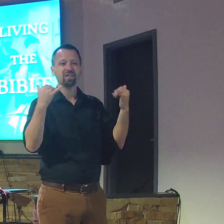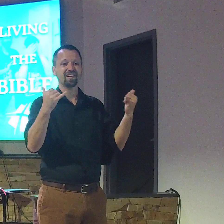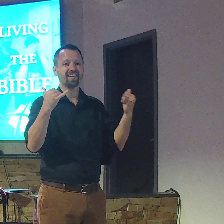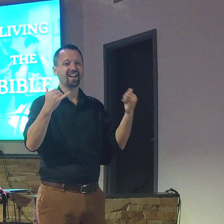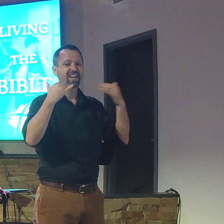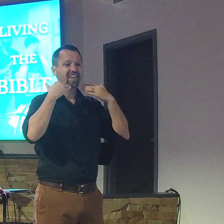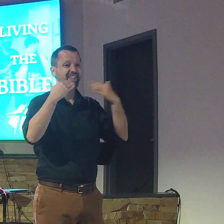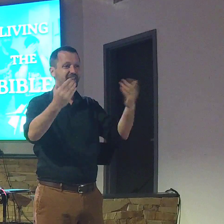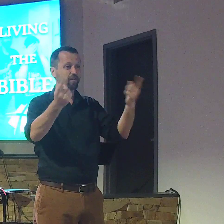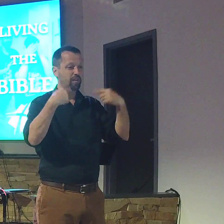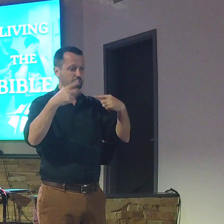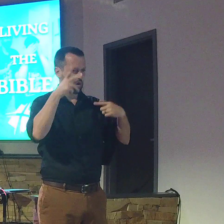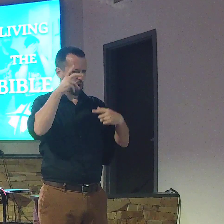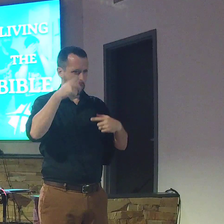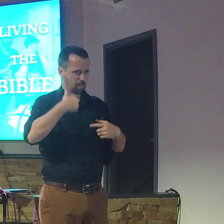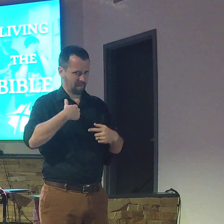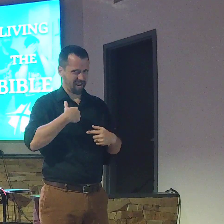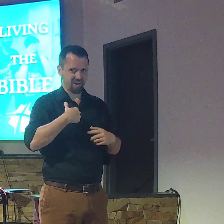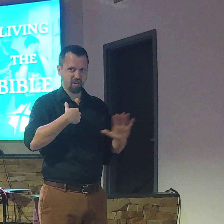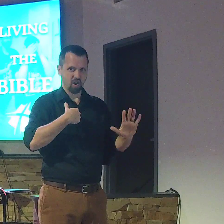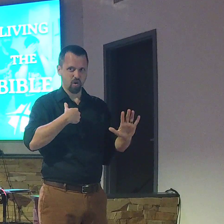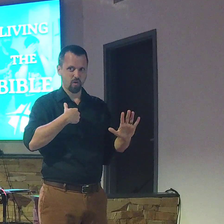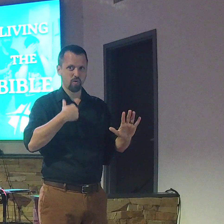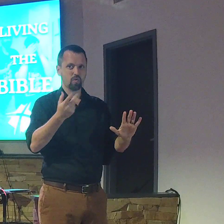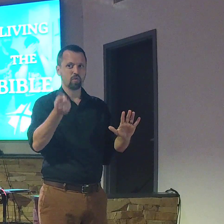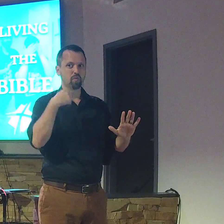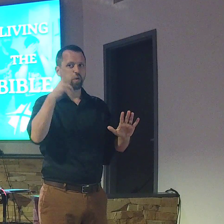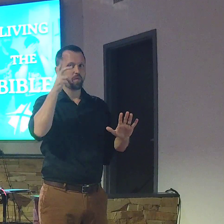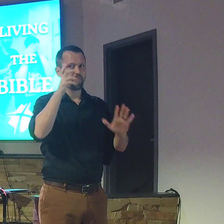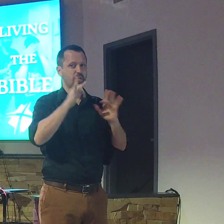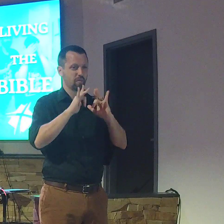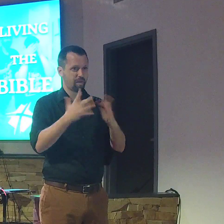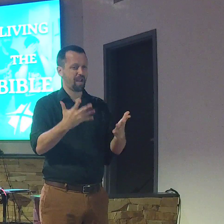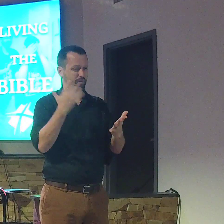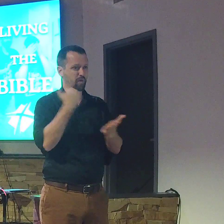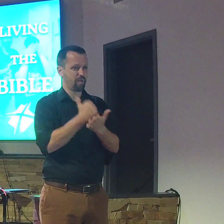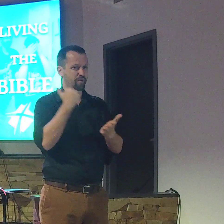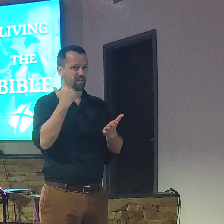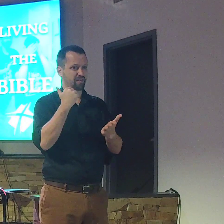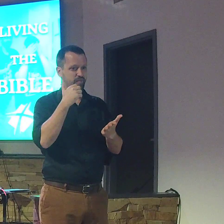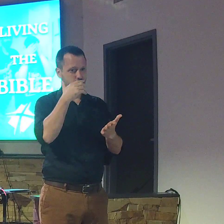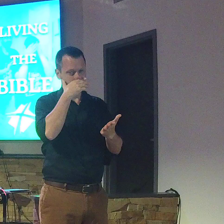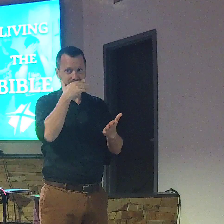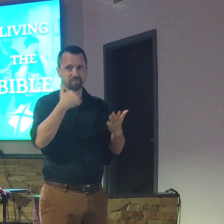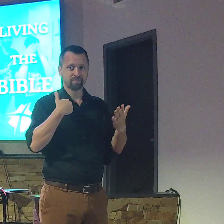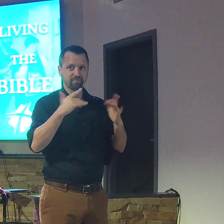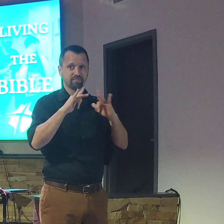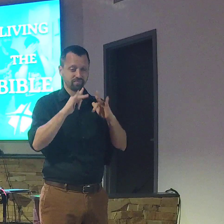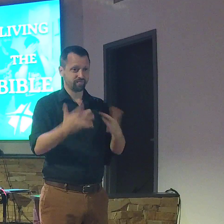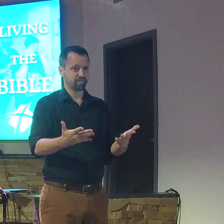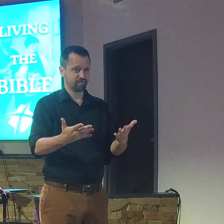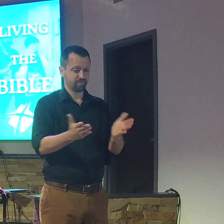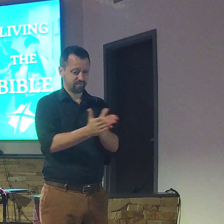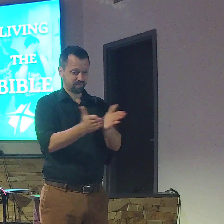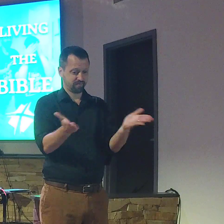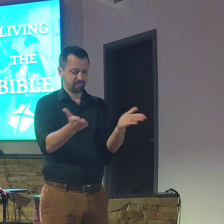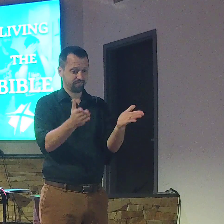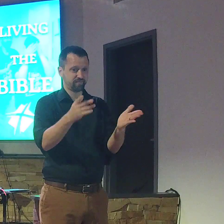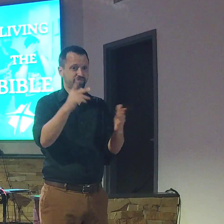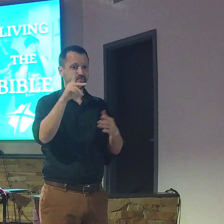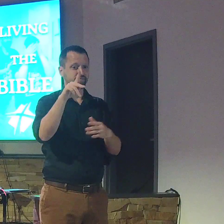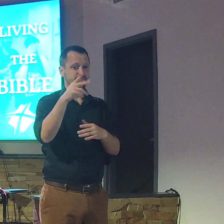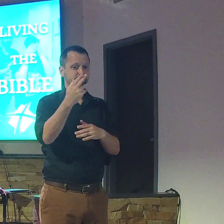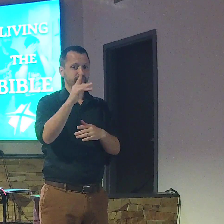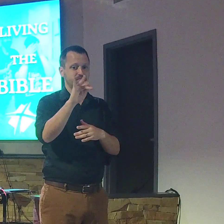to hear, not from me, but you've come here to hear from the Word of God. Amen? Amen. Amen. If you have God's Word, if you can open it up this morning, the